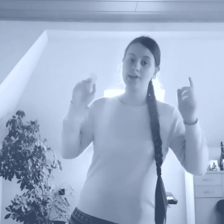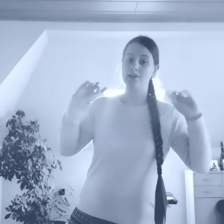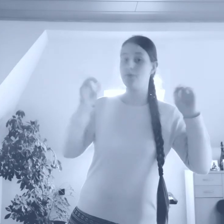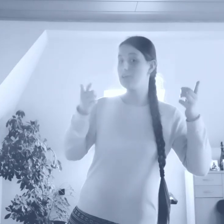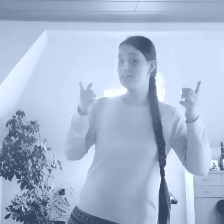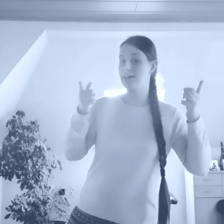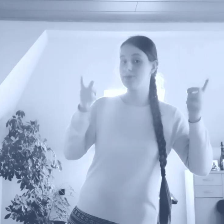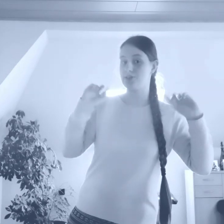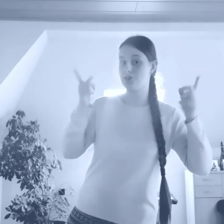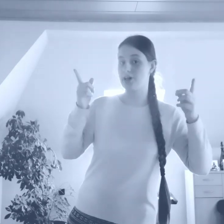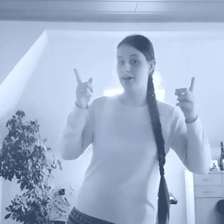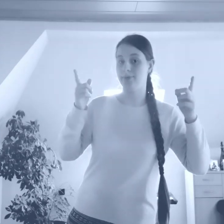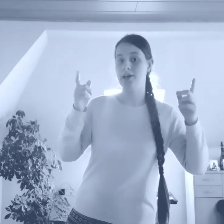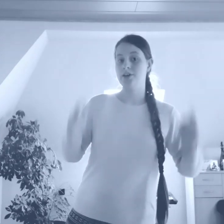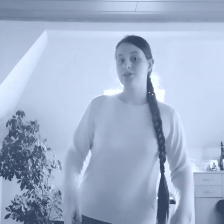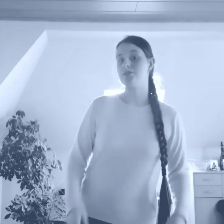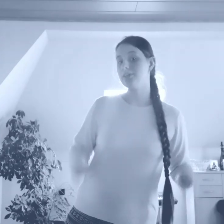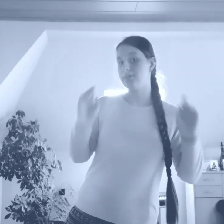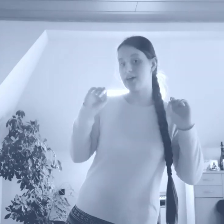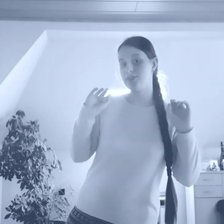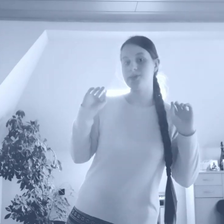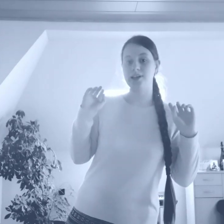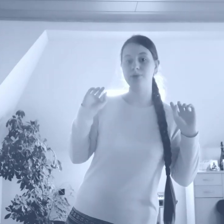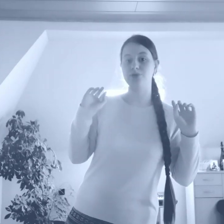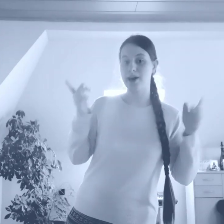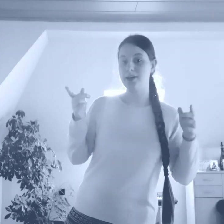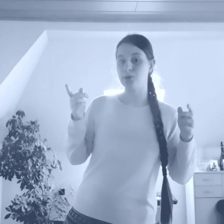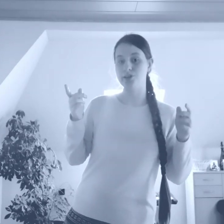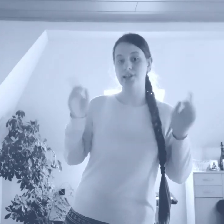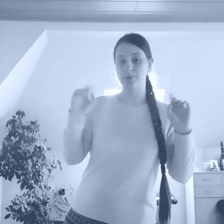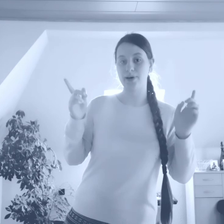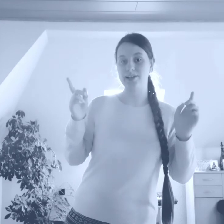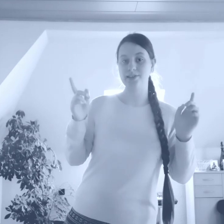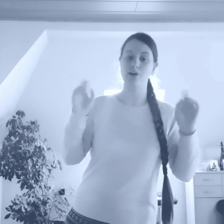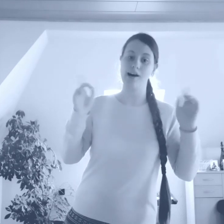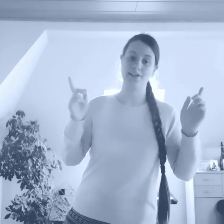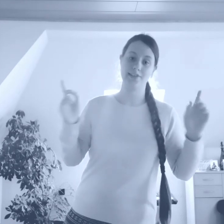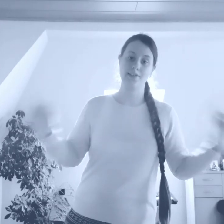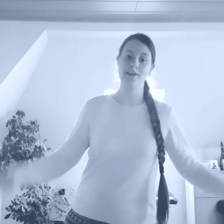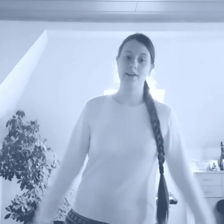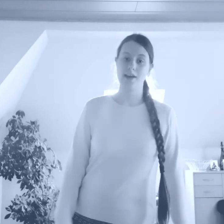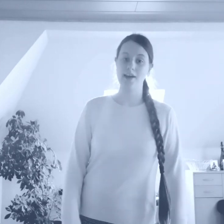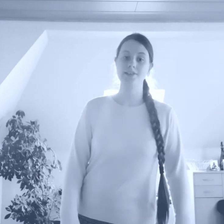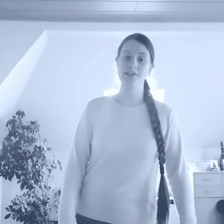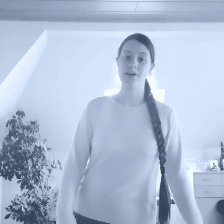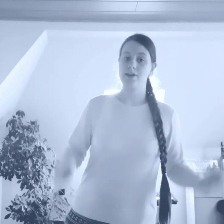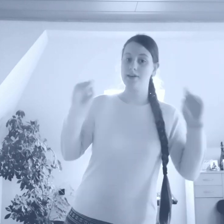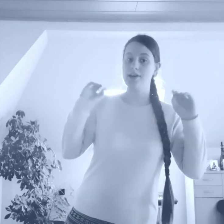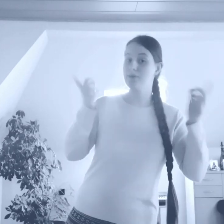The first case was in China. Coronavirus must come from animals like bats or others and even